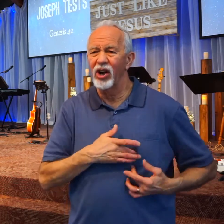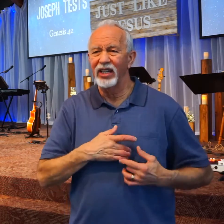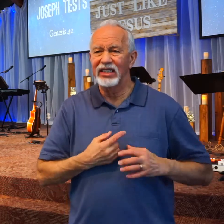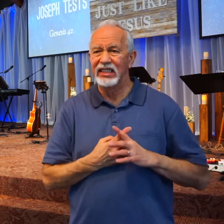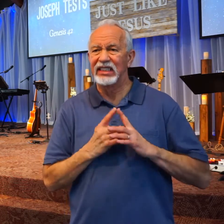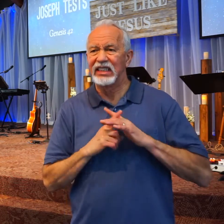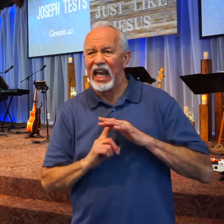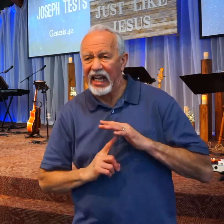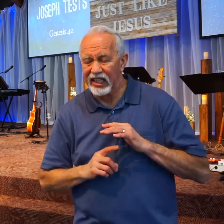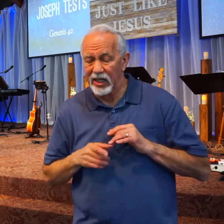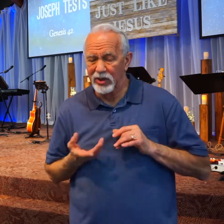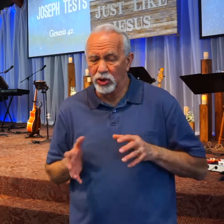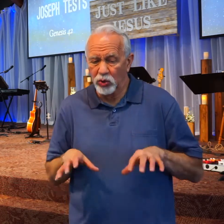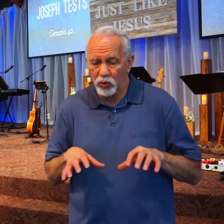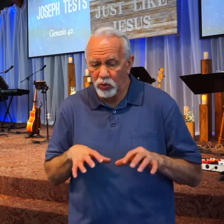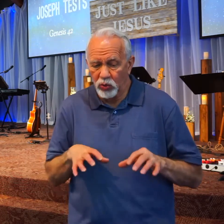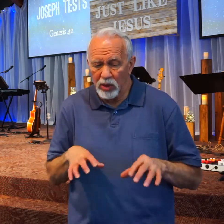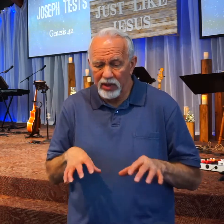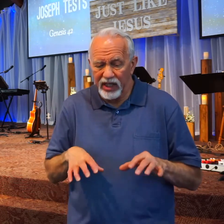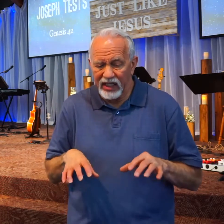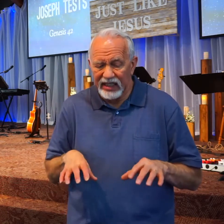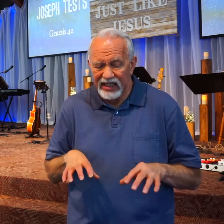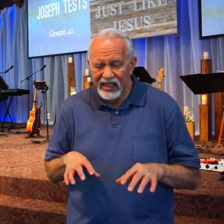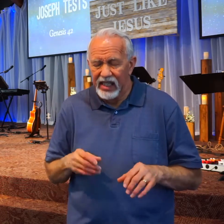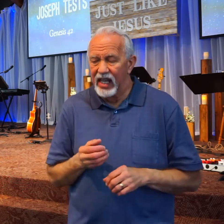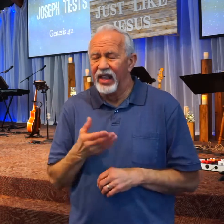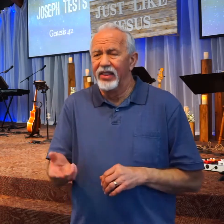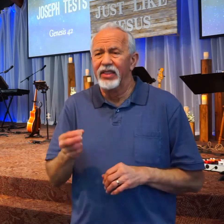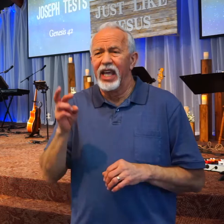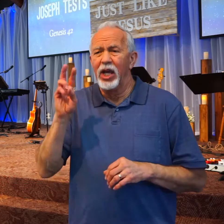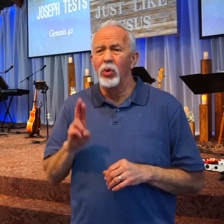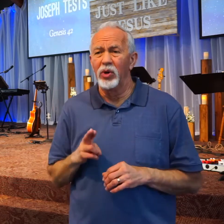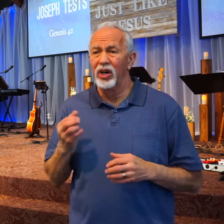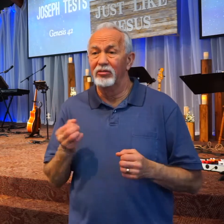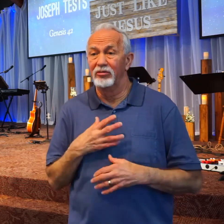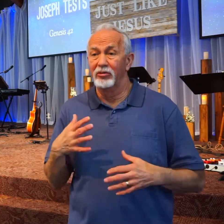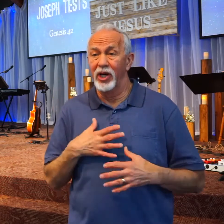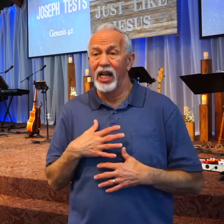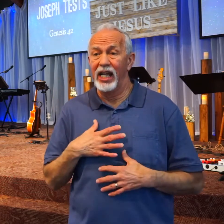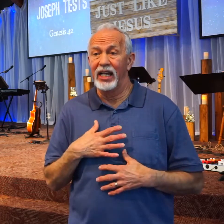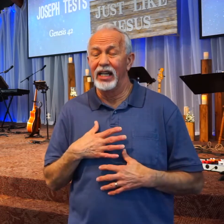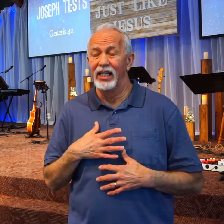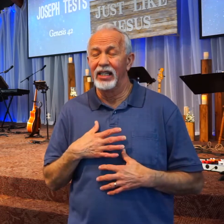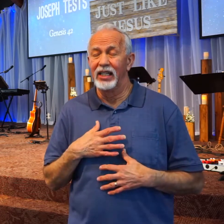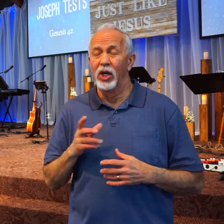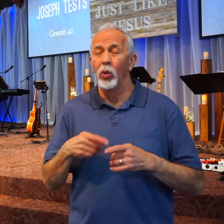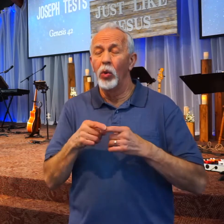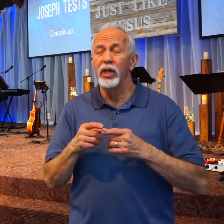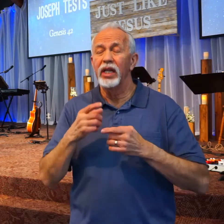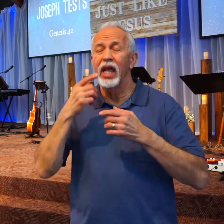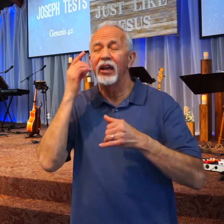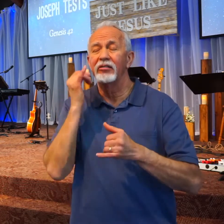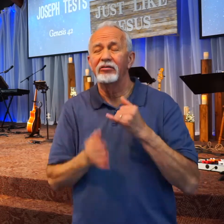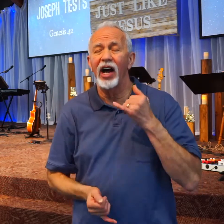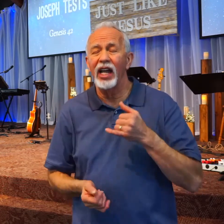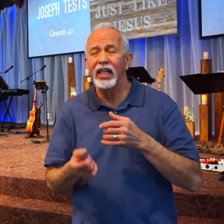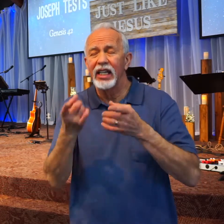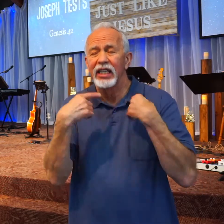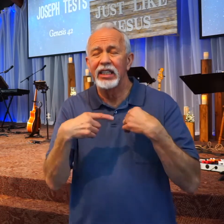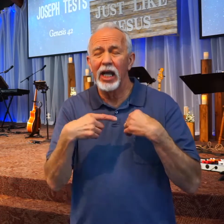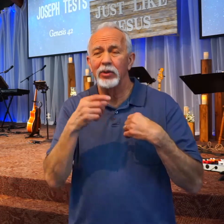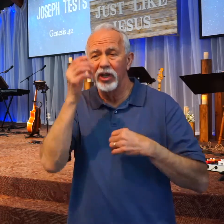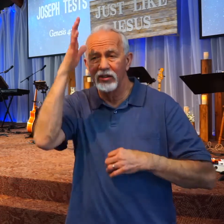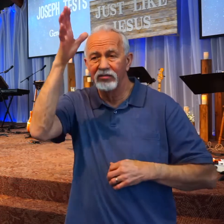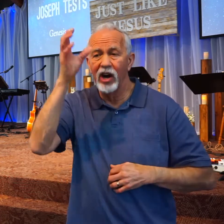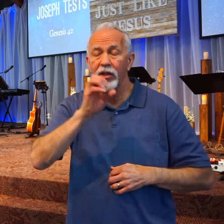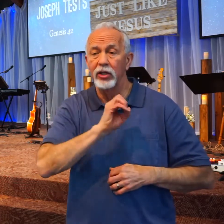they were trembling. 42:35, and they were afraid. And when they finally reached their father Jacob and they shared what